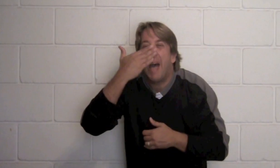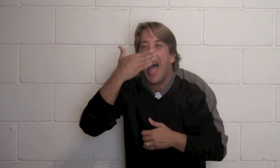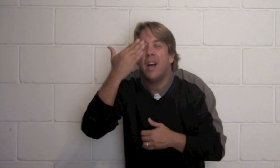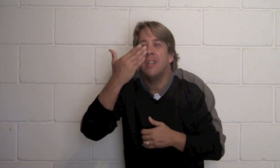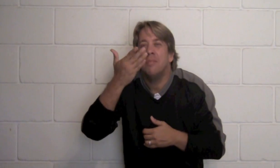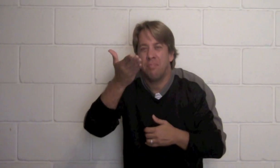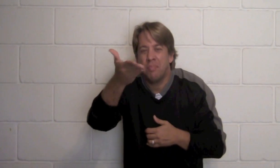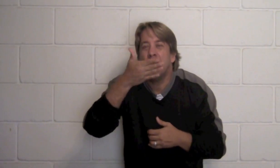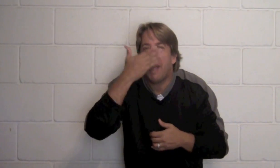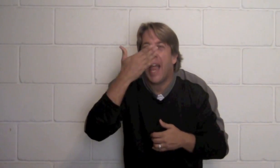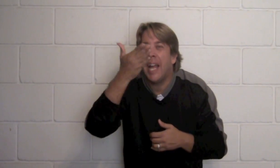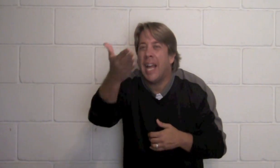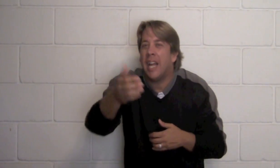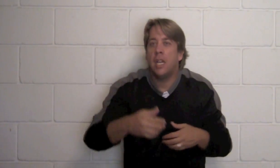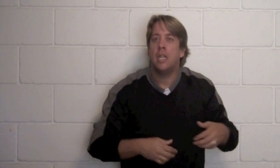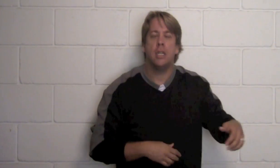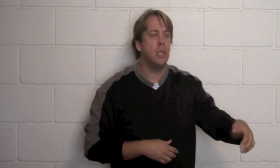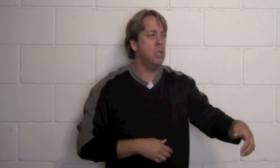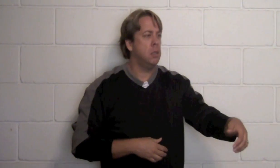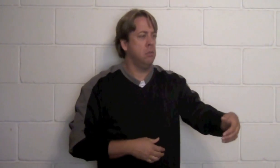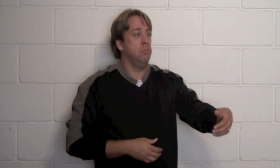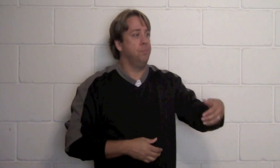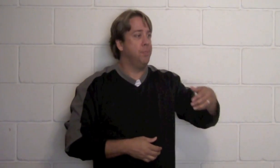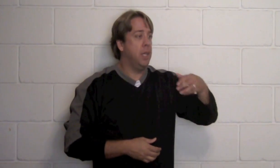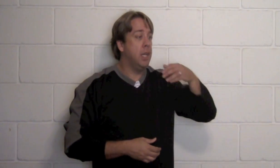Now, smell it. Smell your hand.